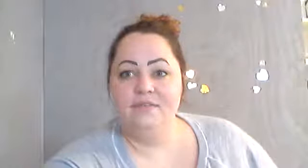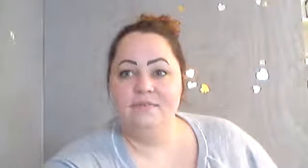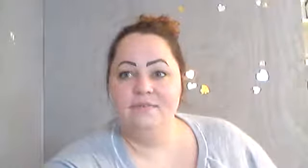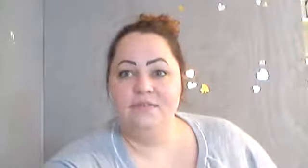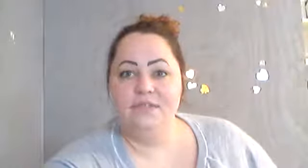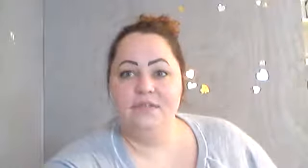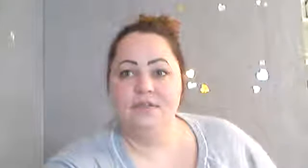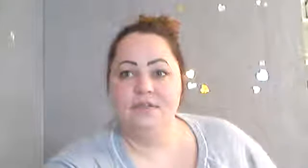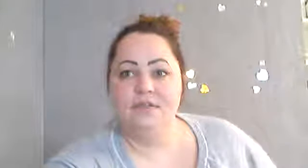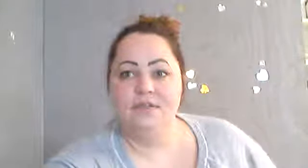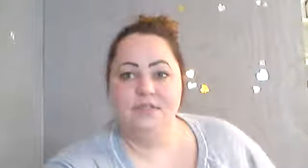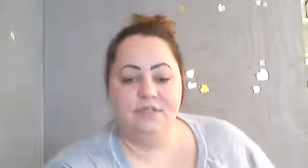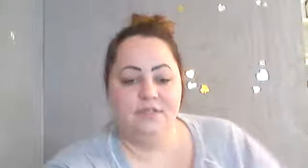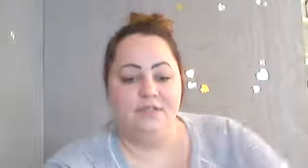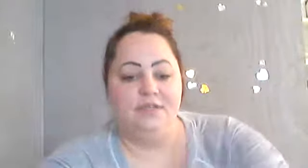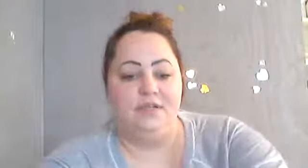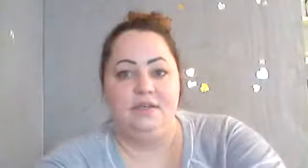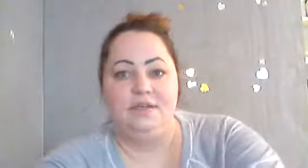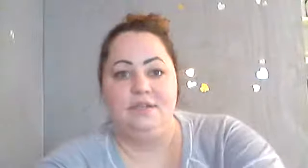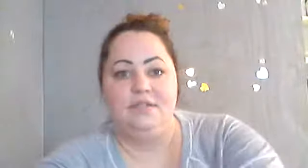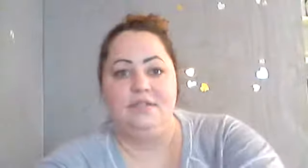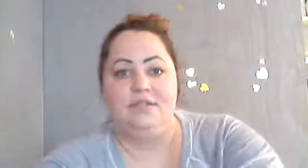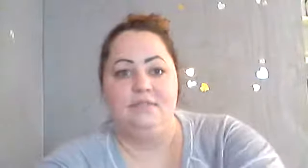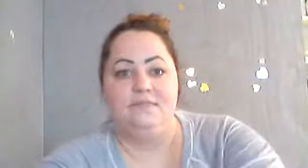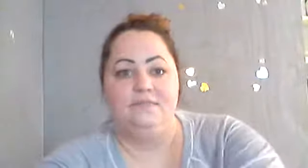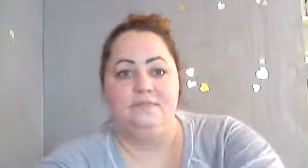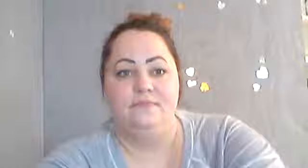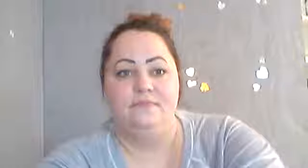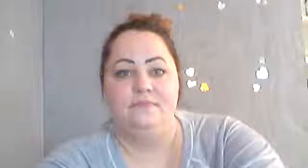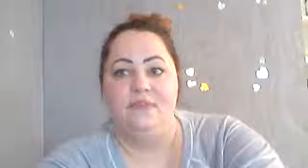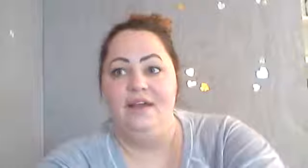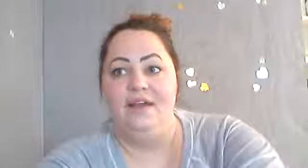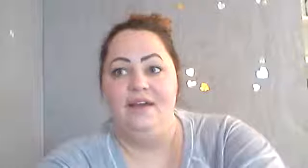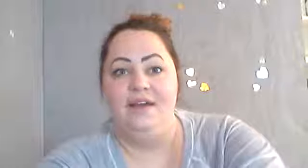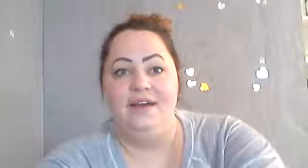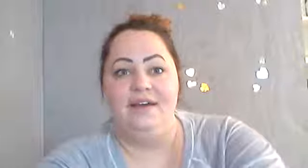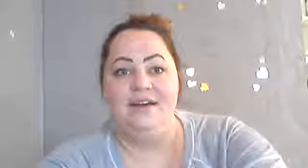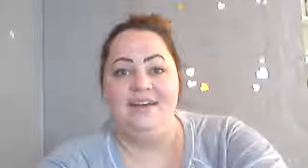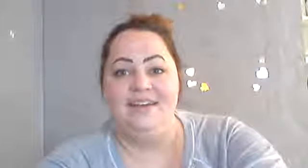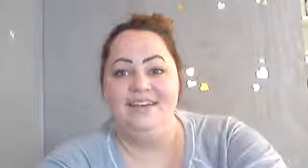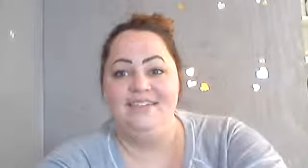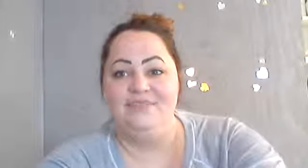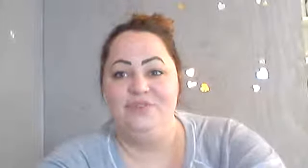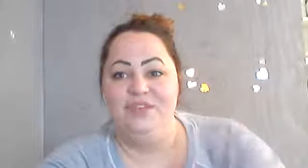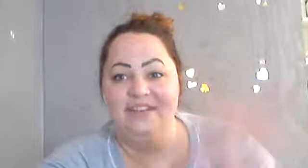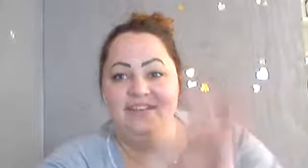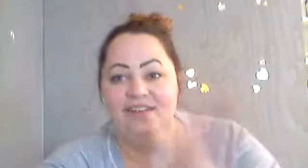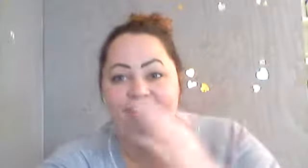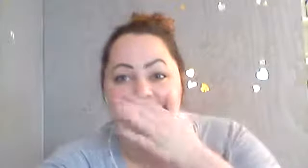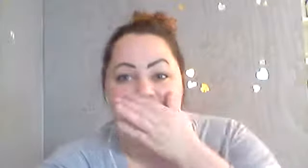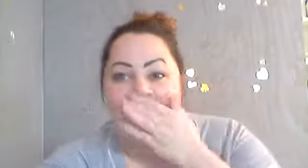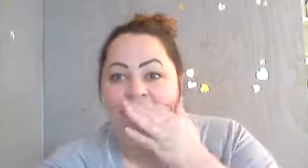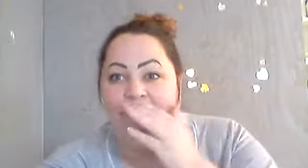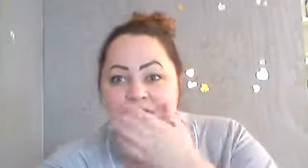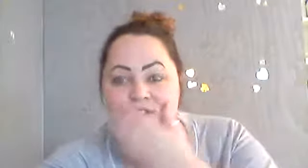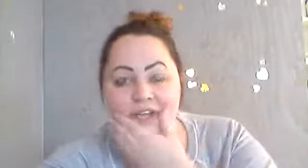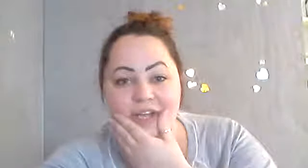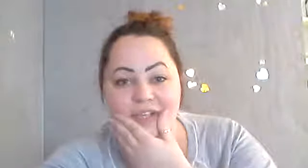don't understand. Let's see. Hi, guys. If you're here, hello. I was trying